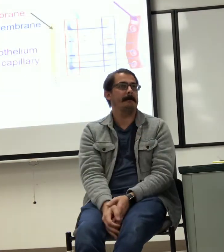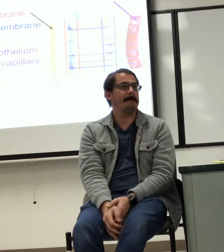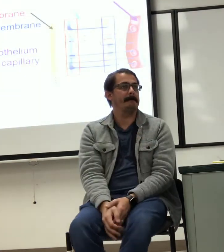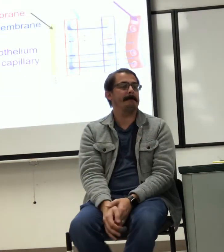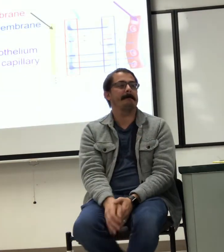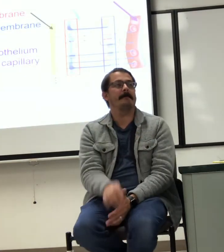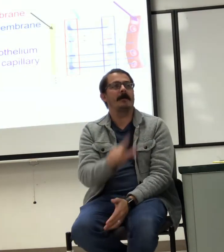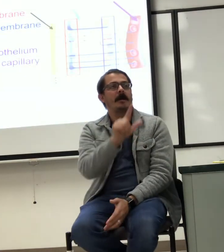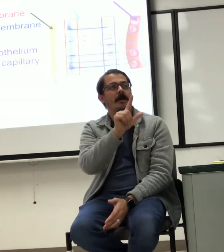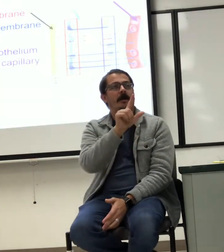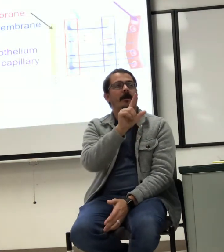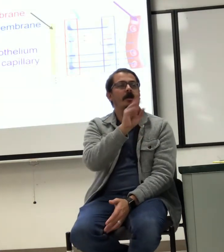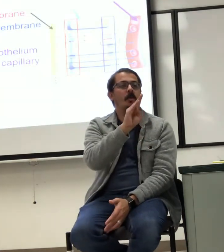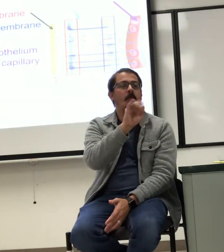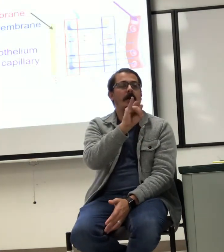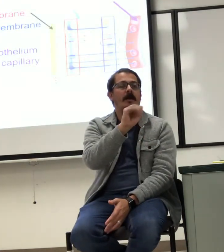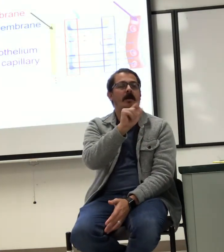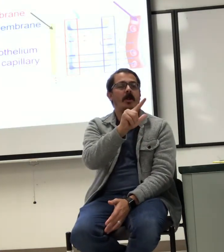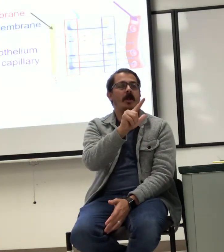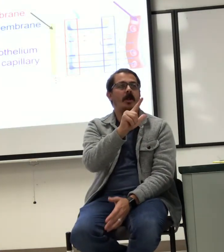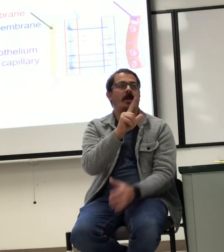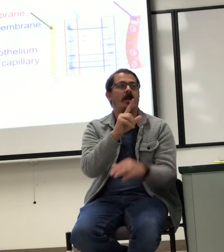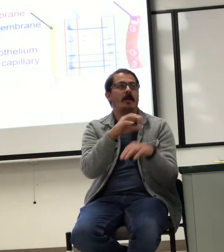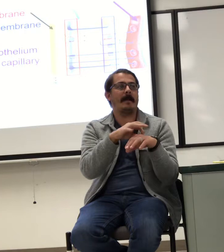Luminal membrane.